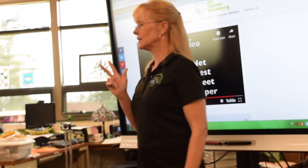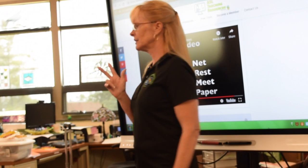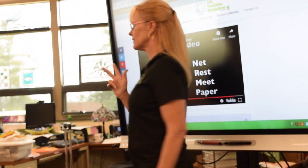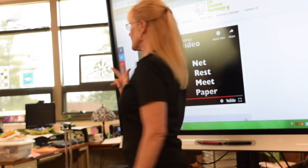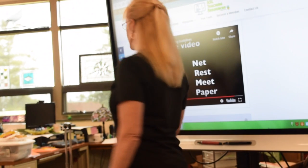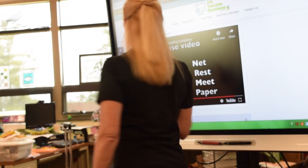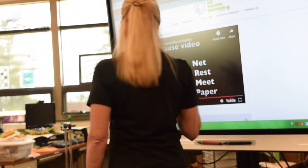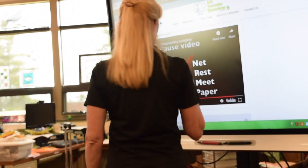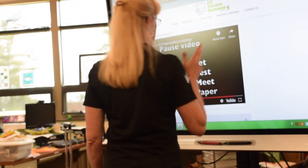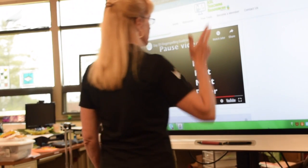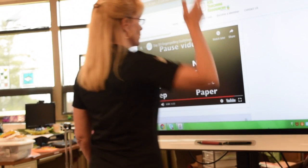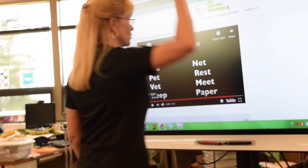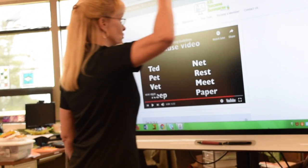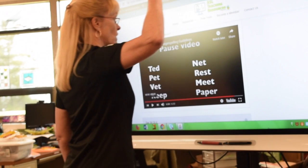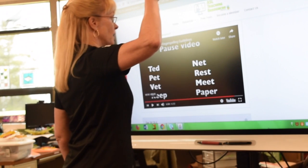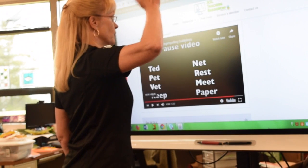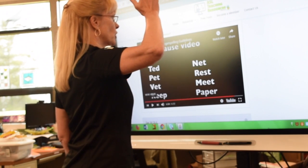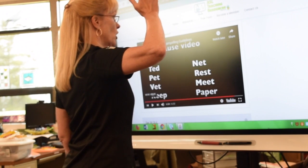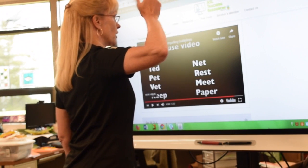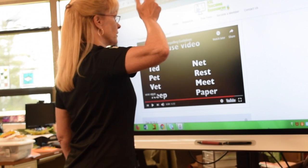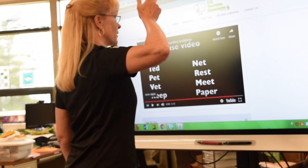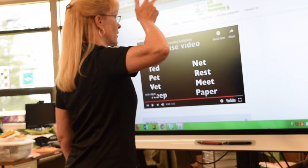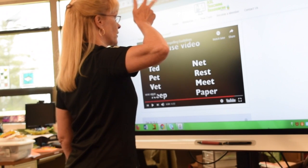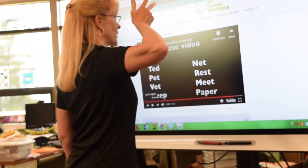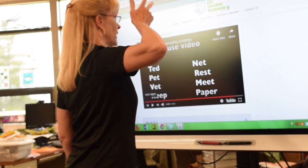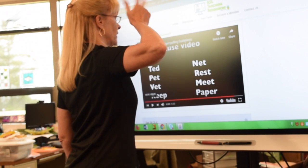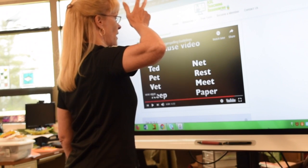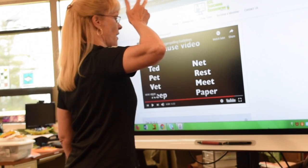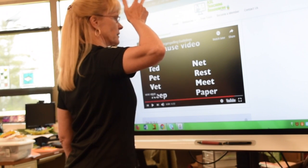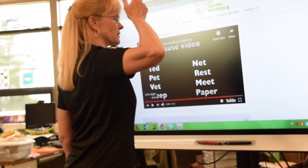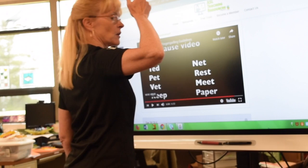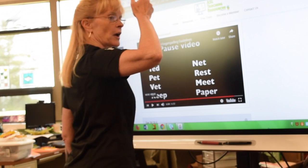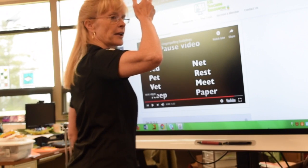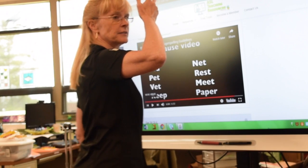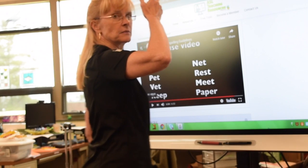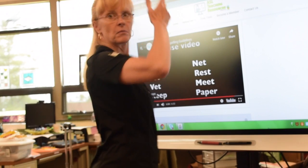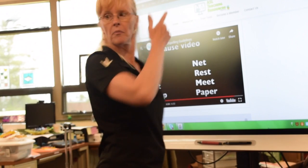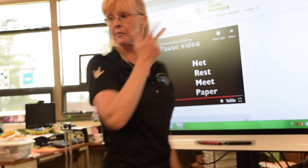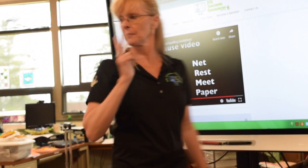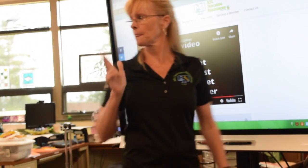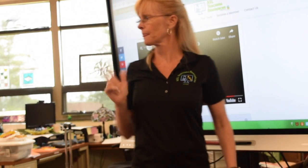literally drive your car, 30. Okay?